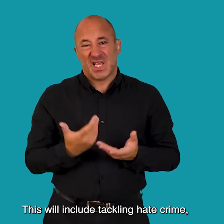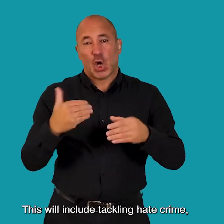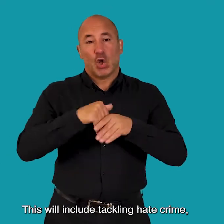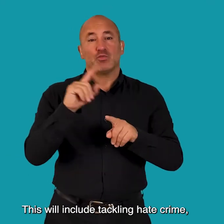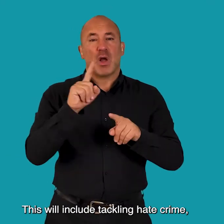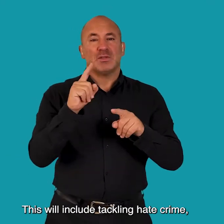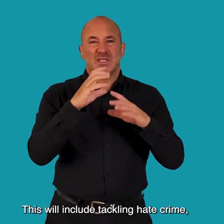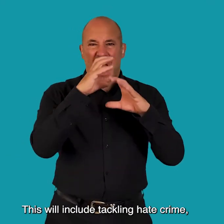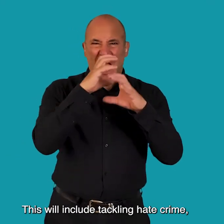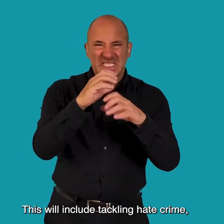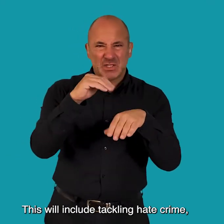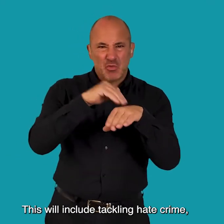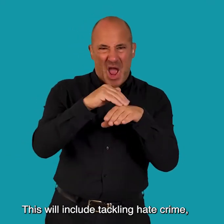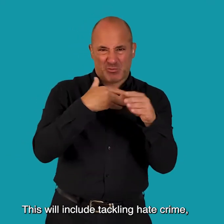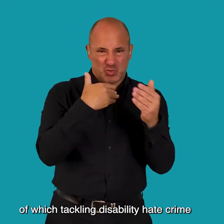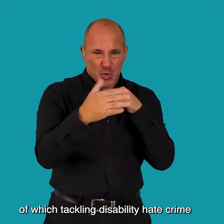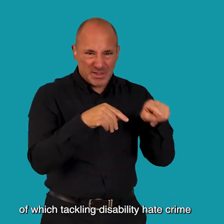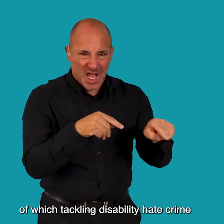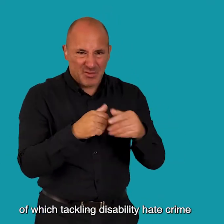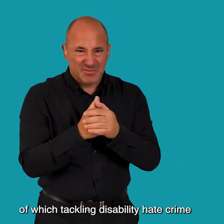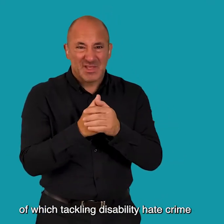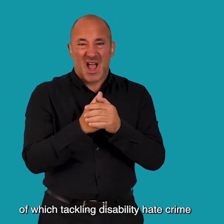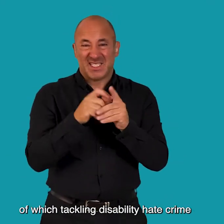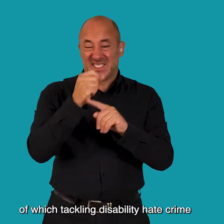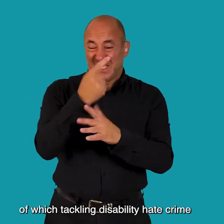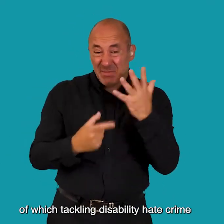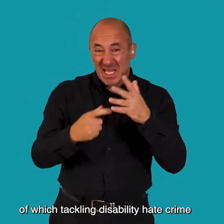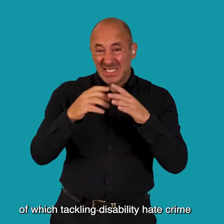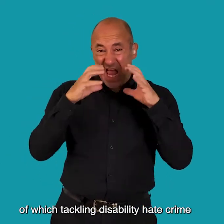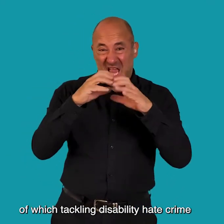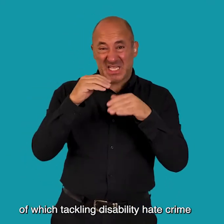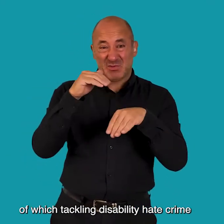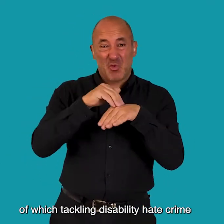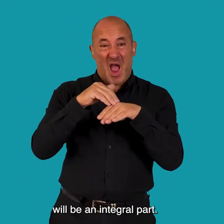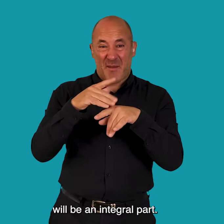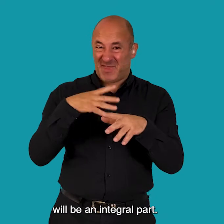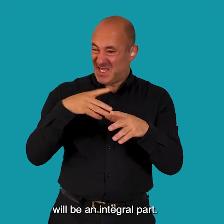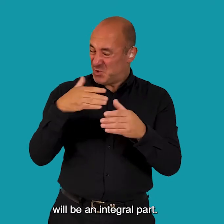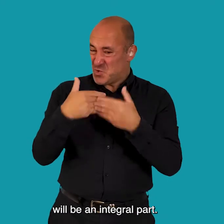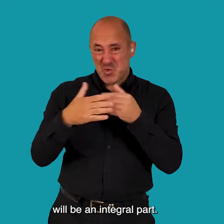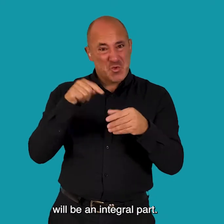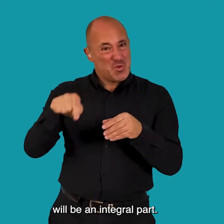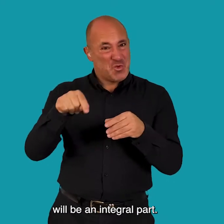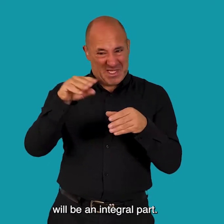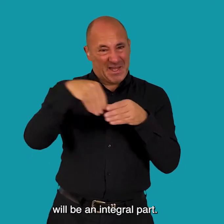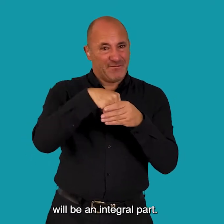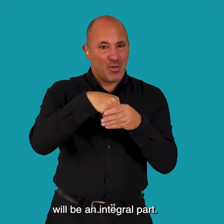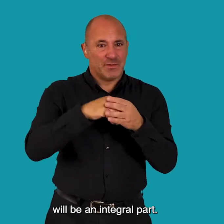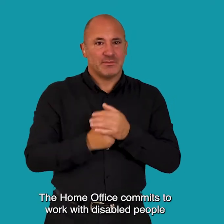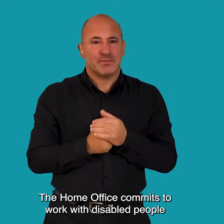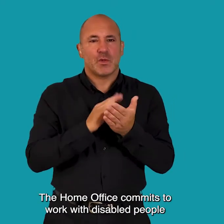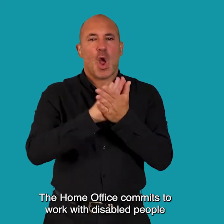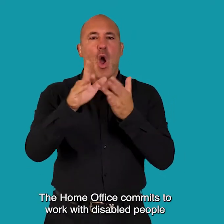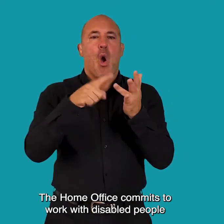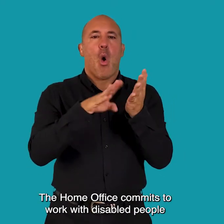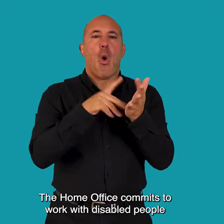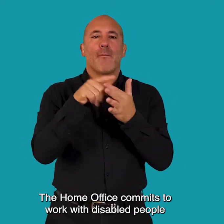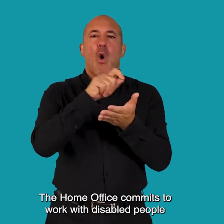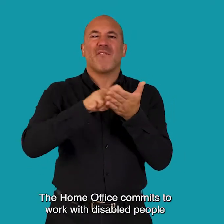include tackling hate crime, of which tackling disability hate crime will be an integral part. The Home Office commits to work